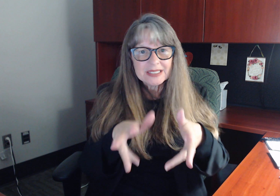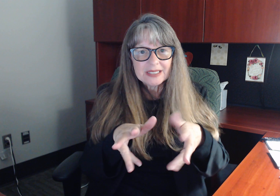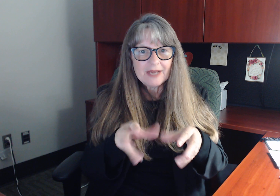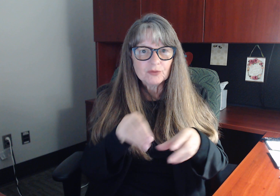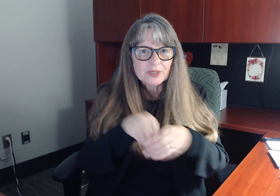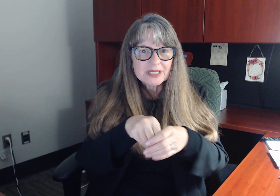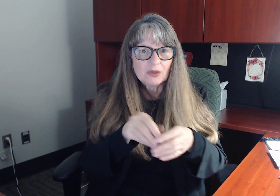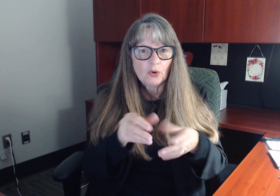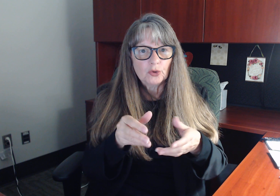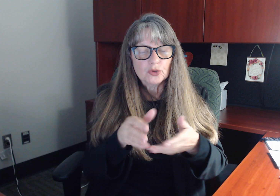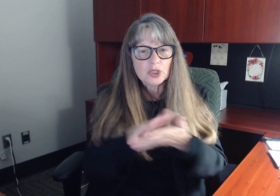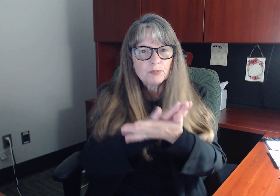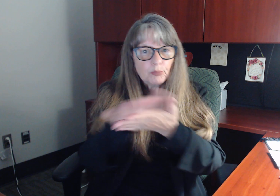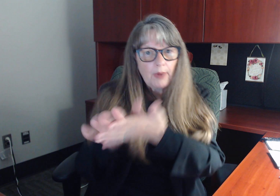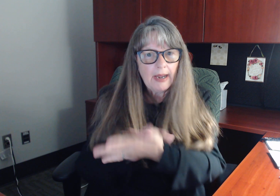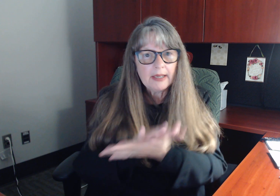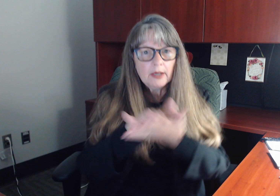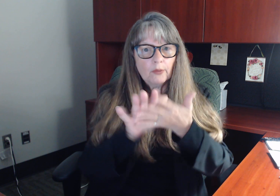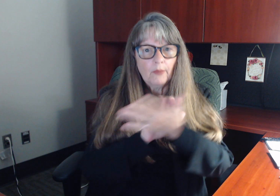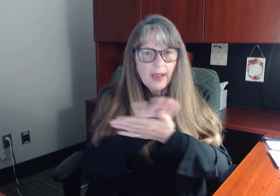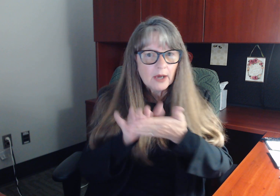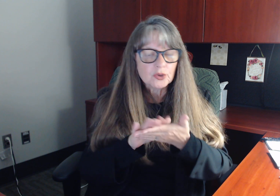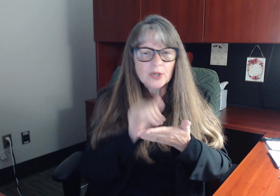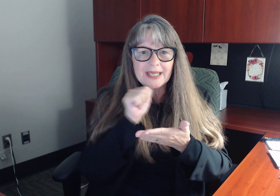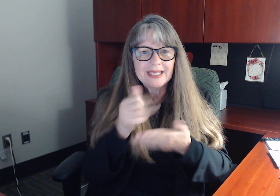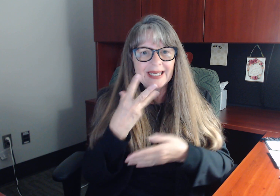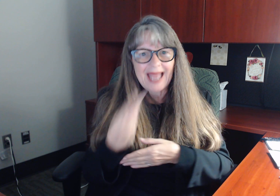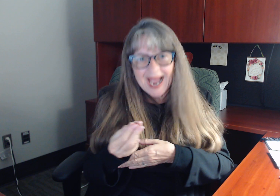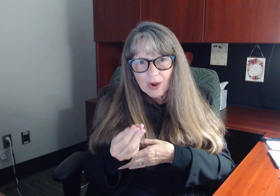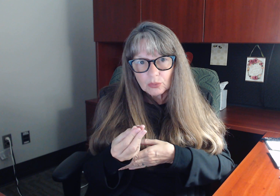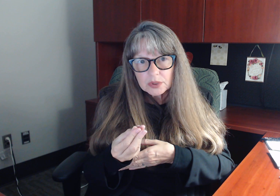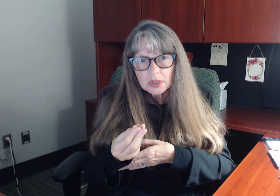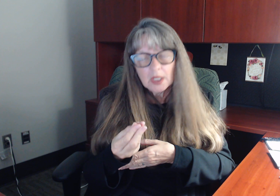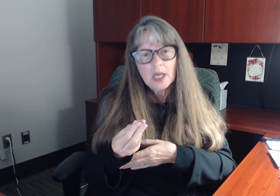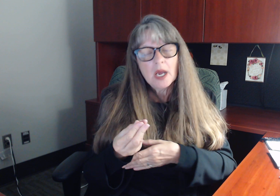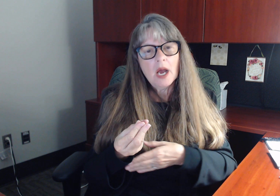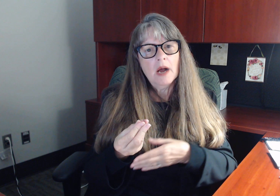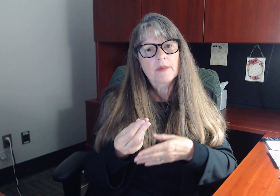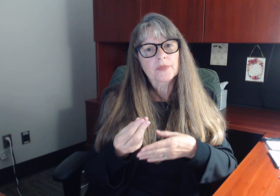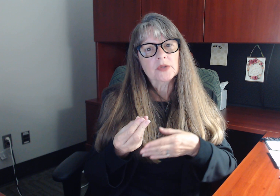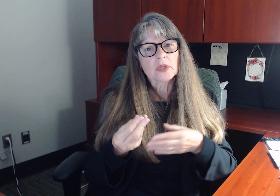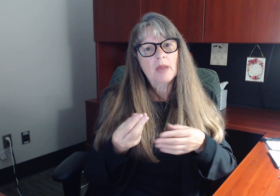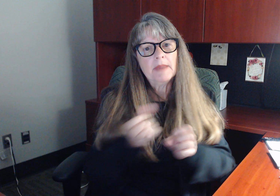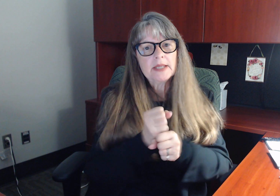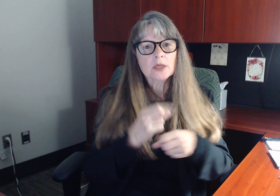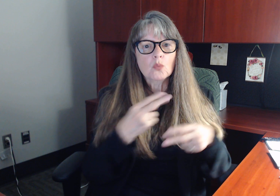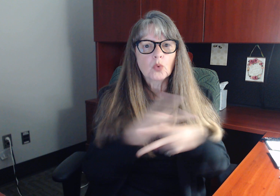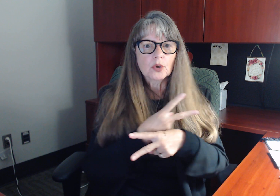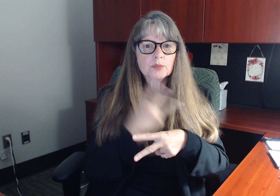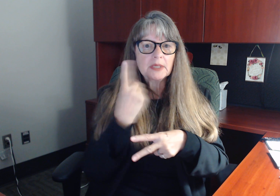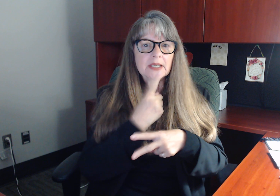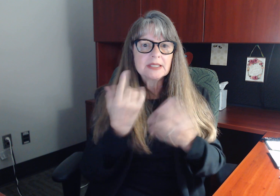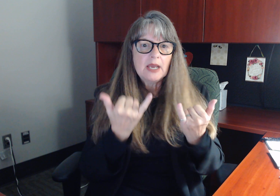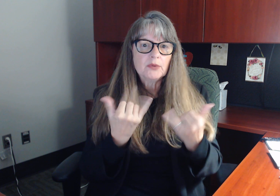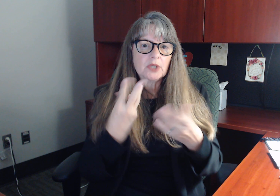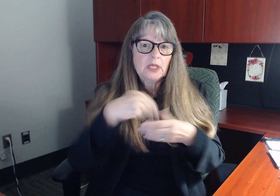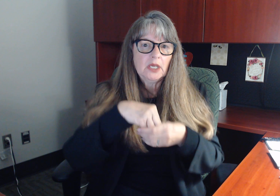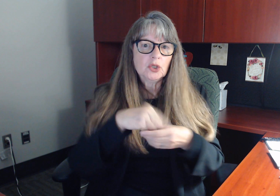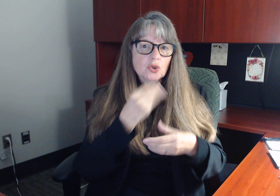left, or you're just spreading it around. You're not getting it out, and so that makes it worse because now it's going to get into your